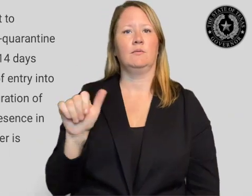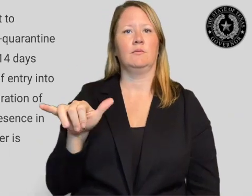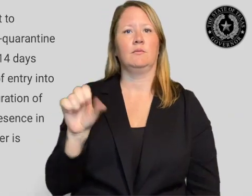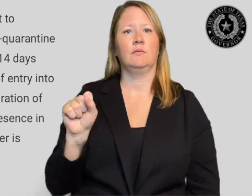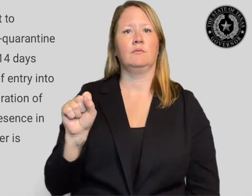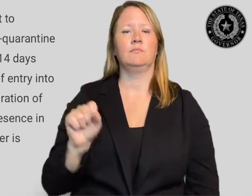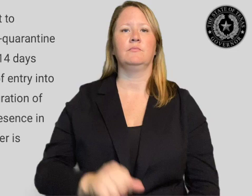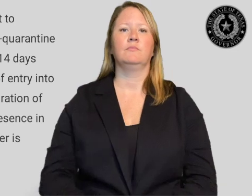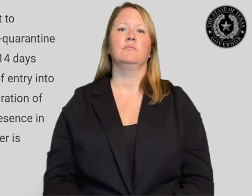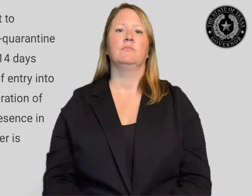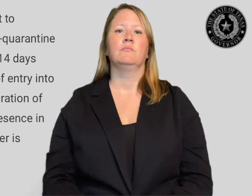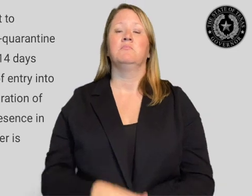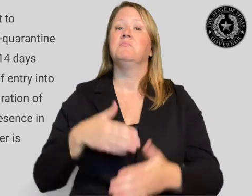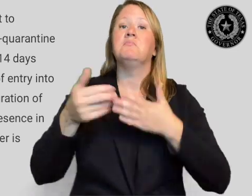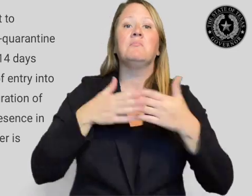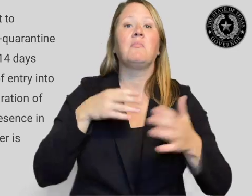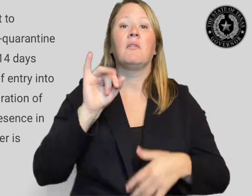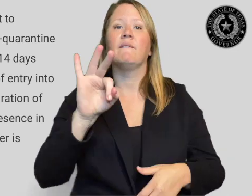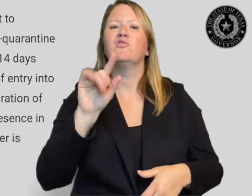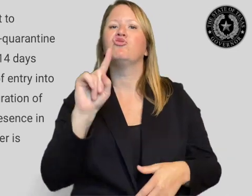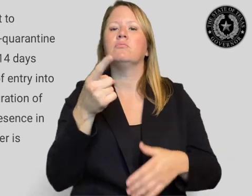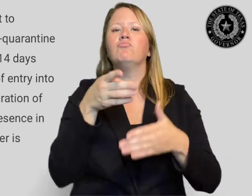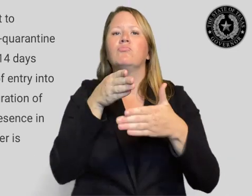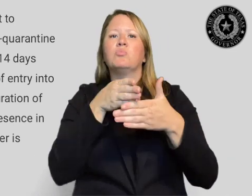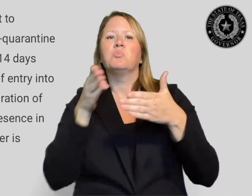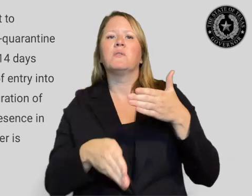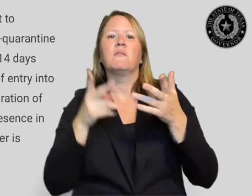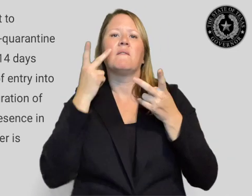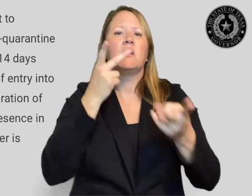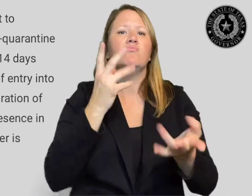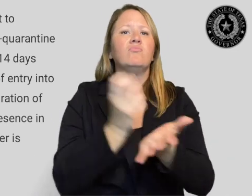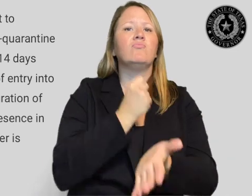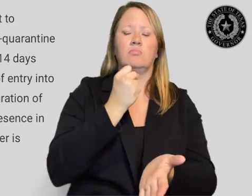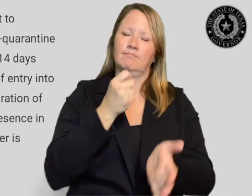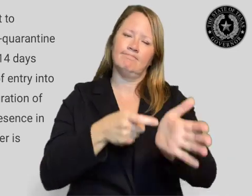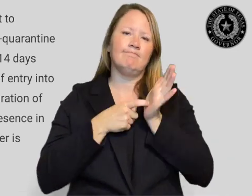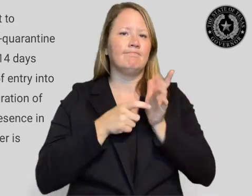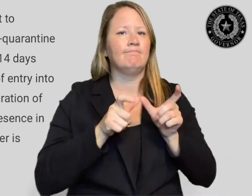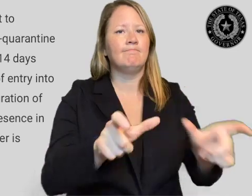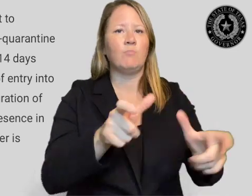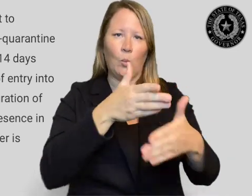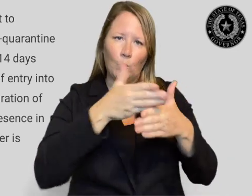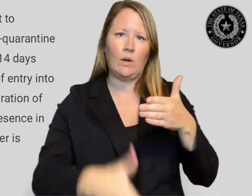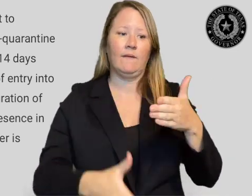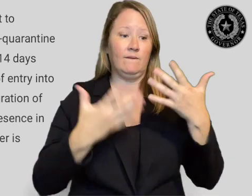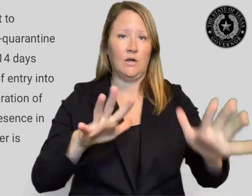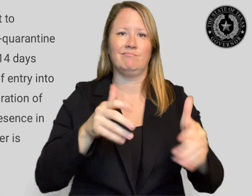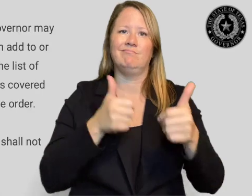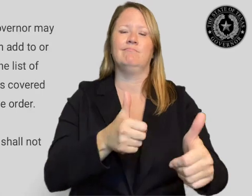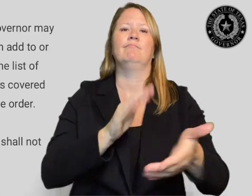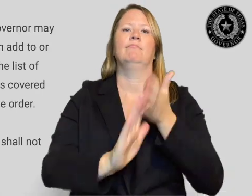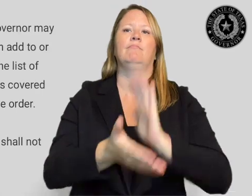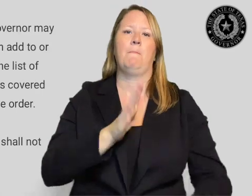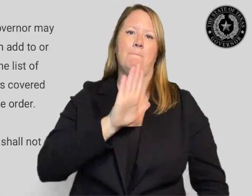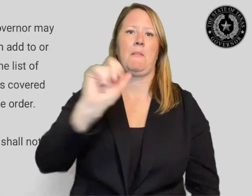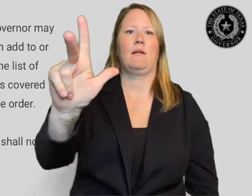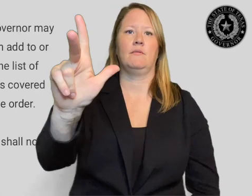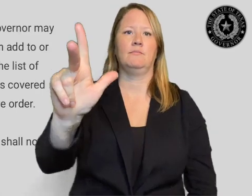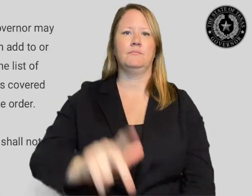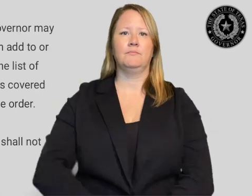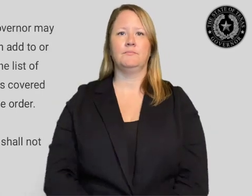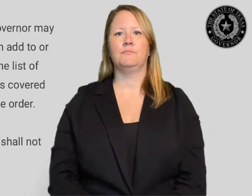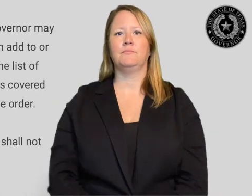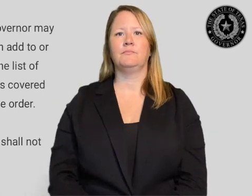of entry into Texas or the duration of the person's presence in Texas, whichever is shorter. The governor may, by